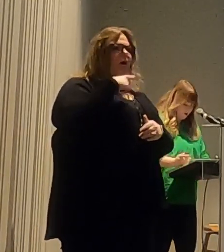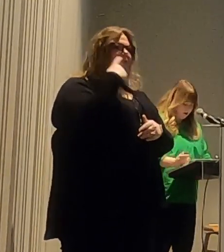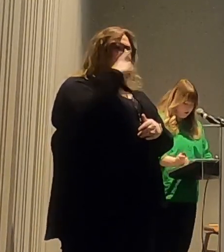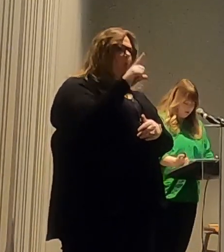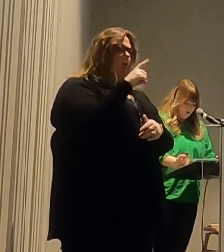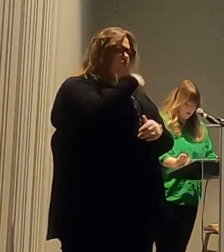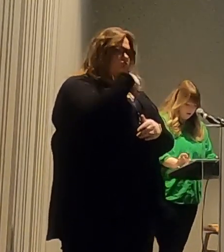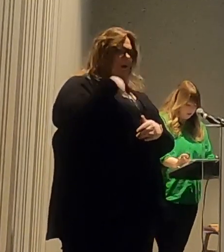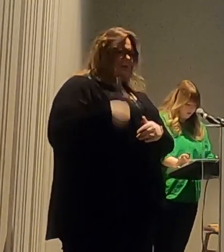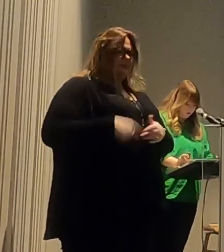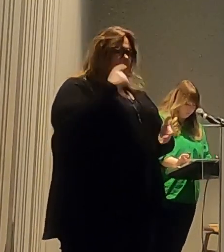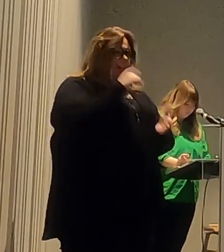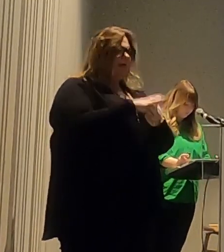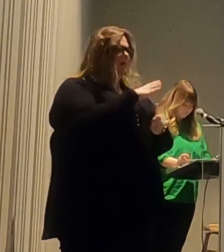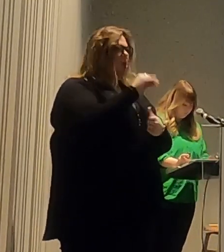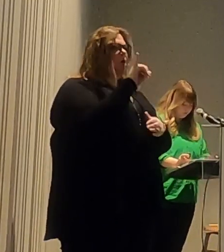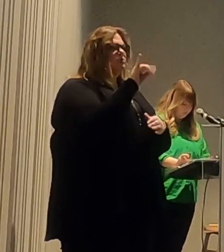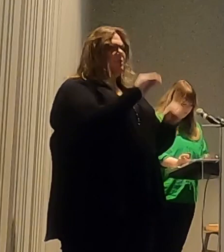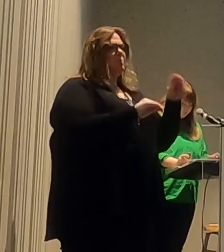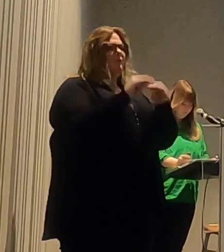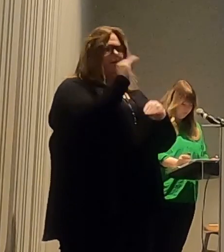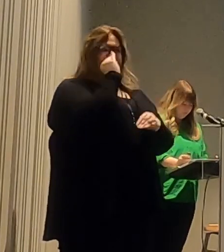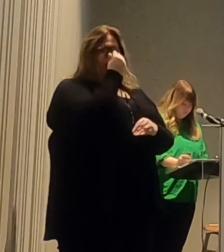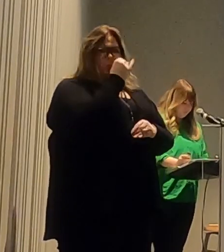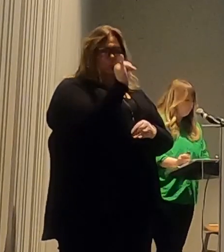blooming flowers.